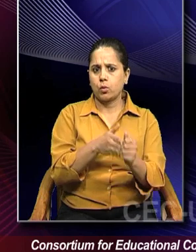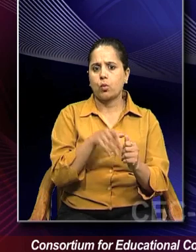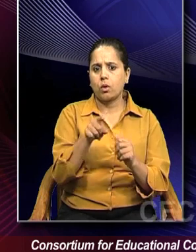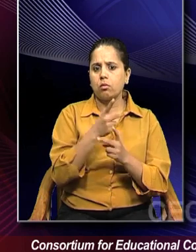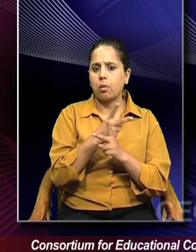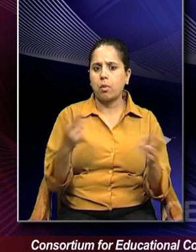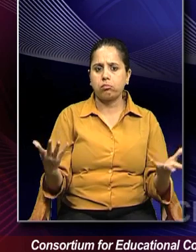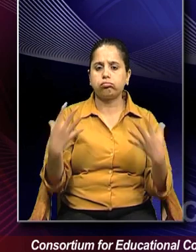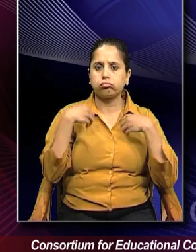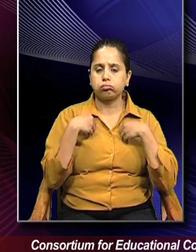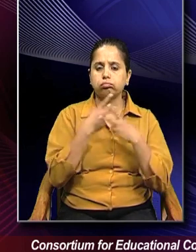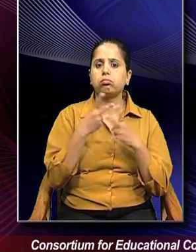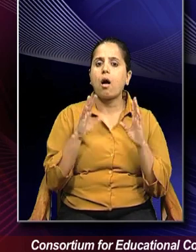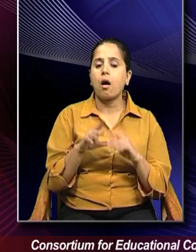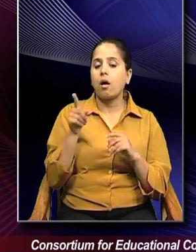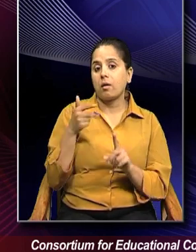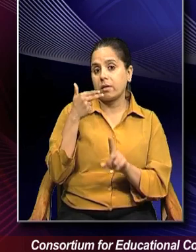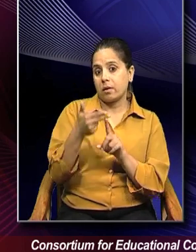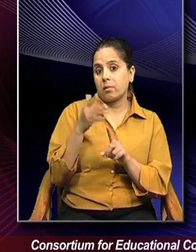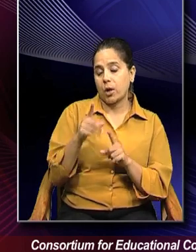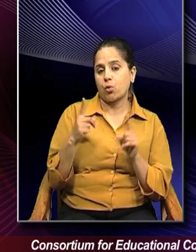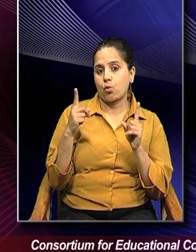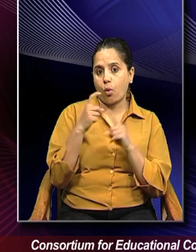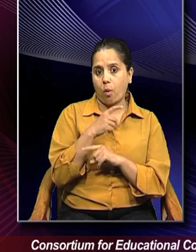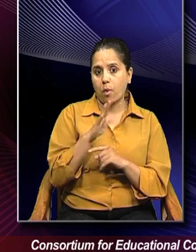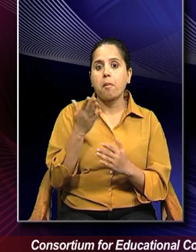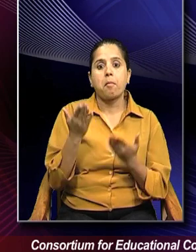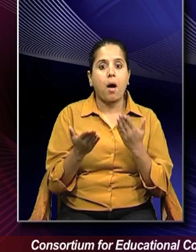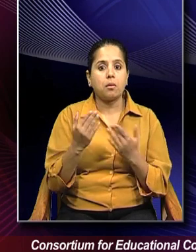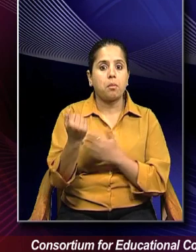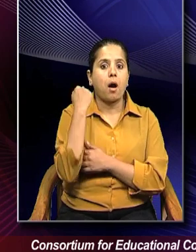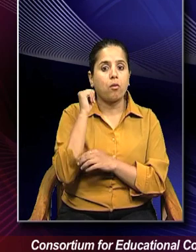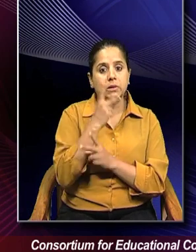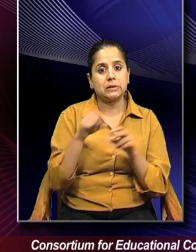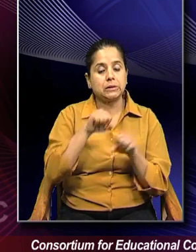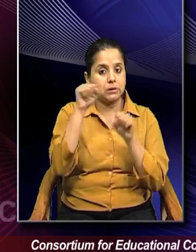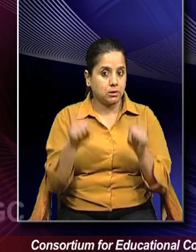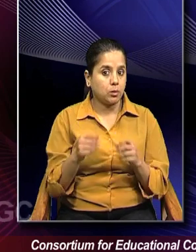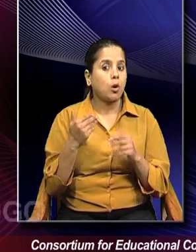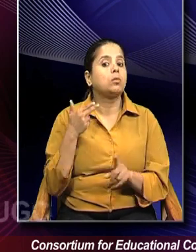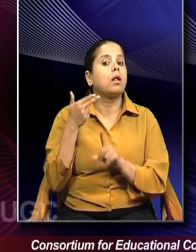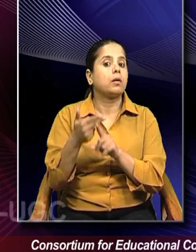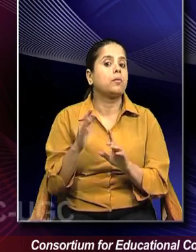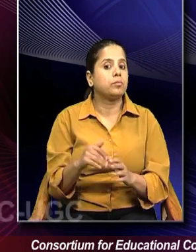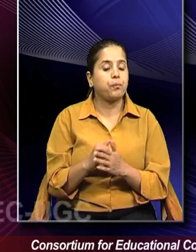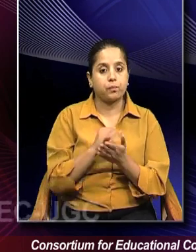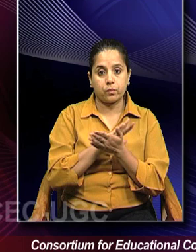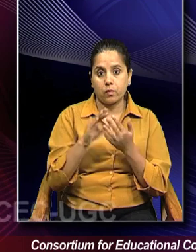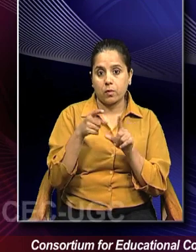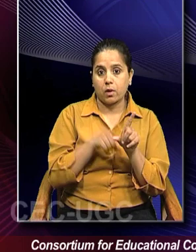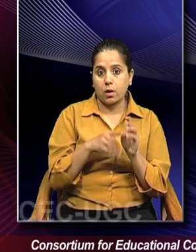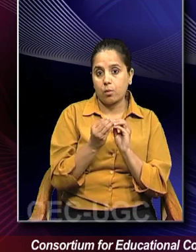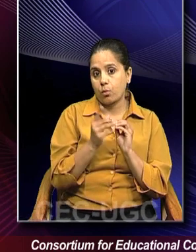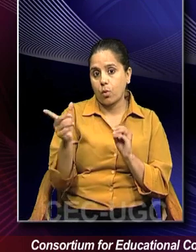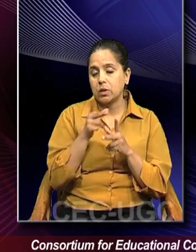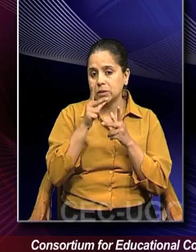multipolarity, and this can be called a complex balance of power system. Hedley Bull also talks